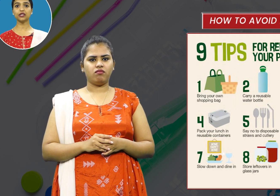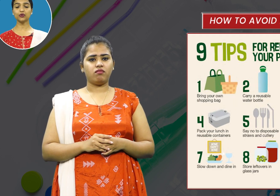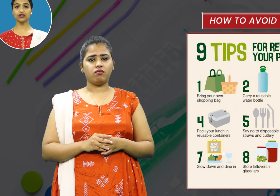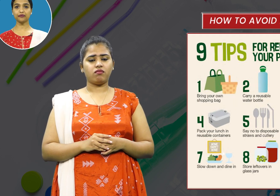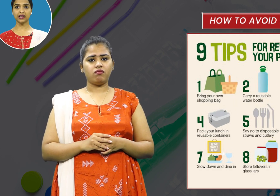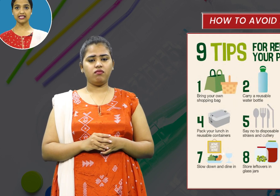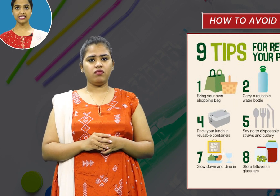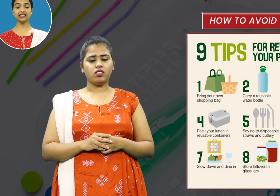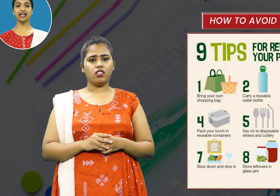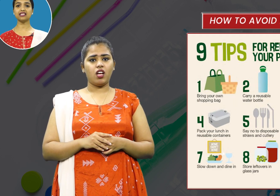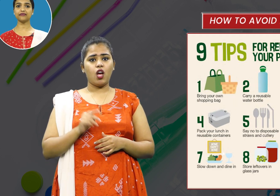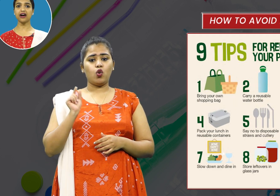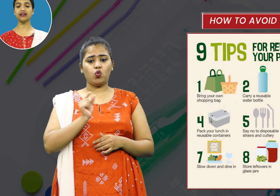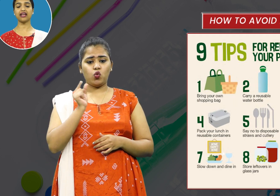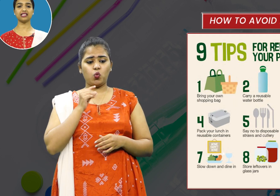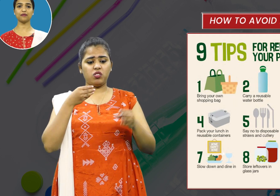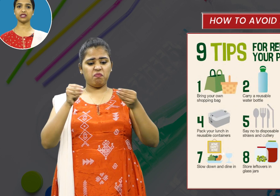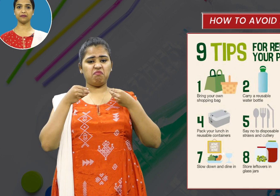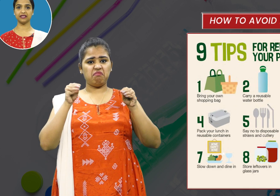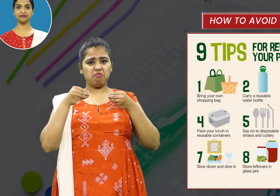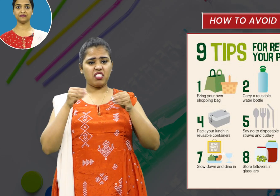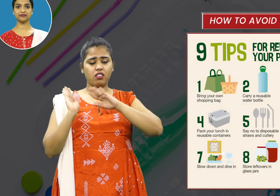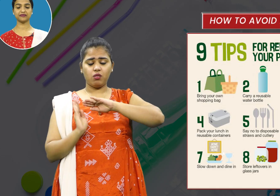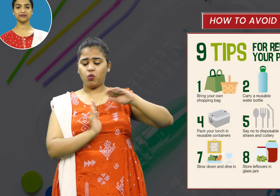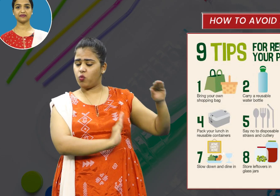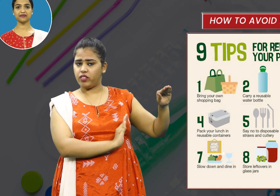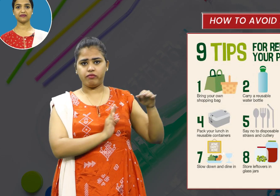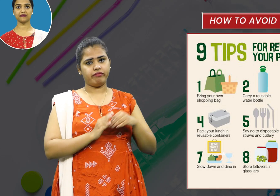Avoid the use of plastics as far as possible.